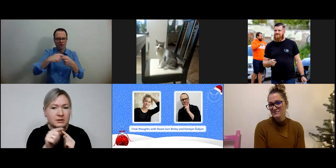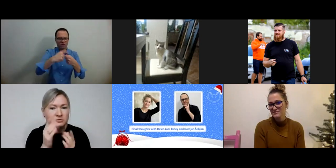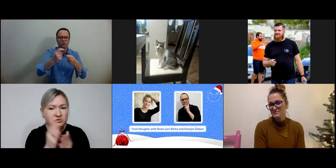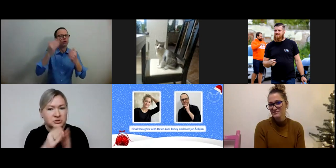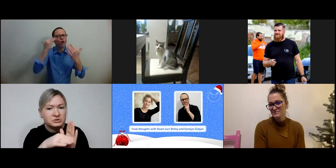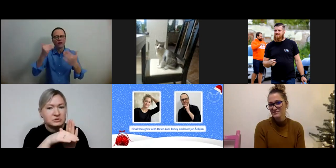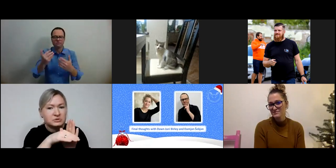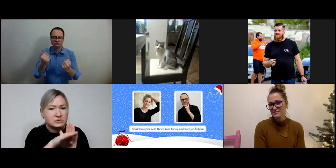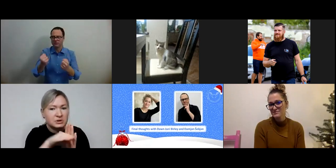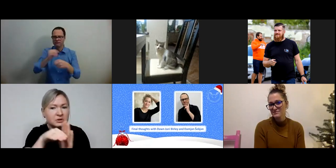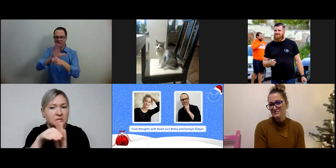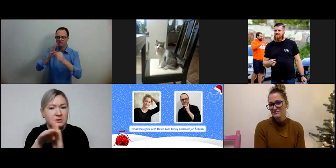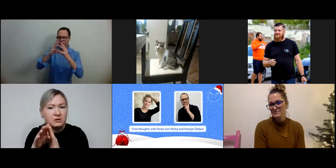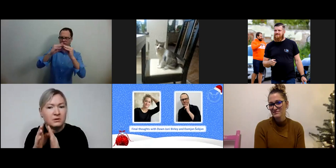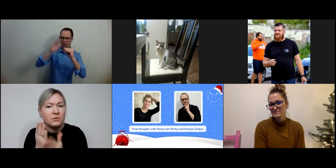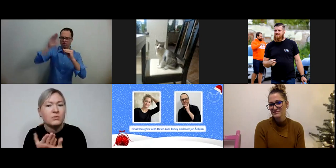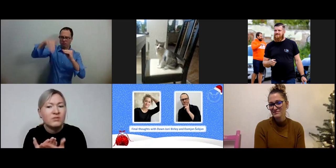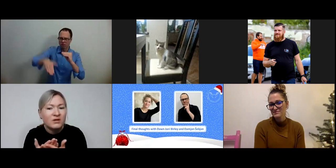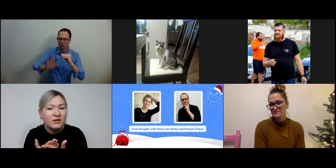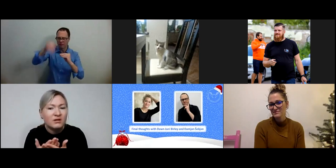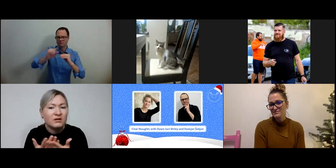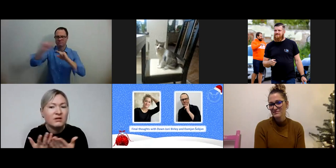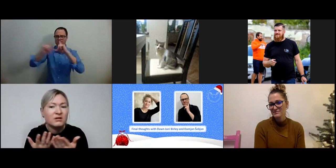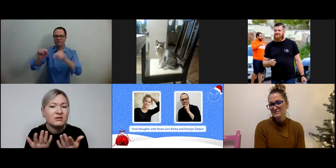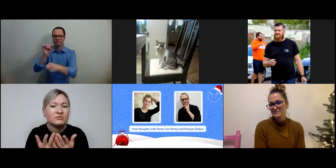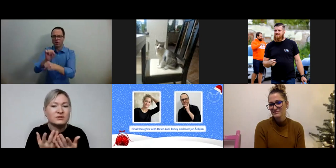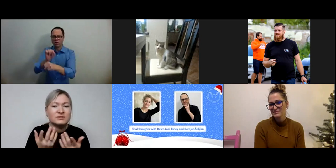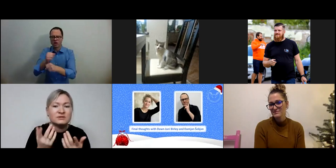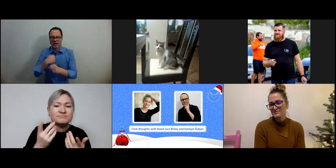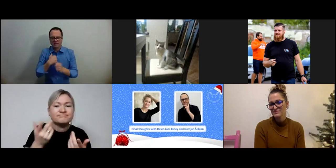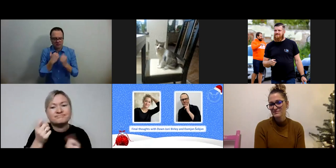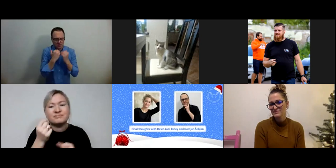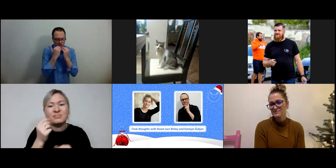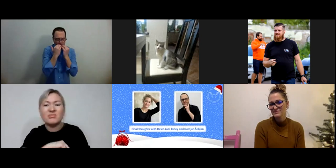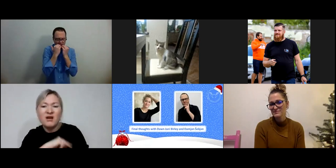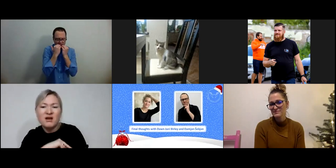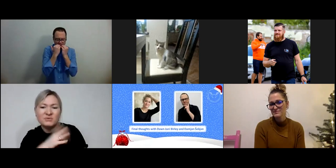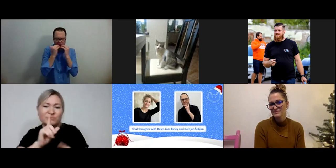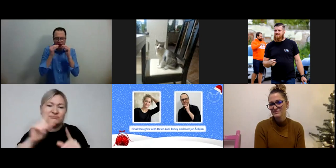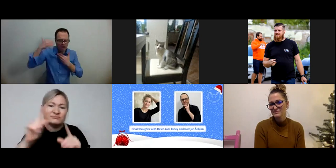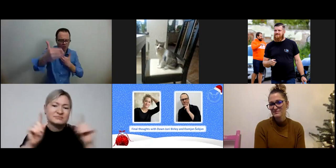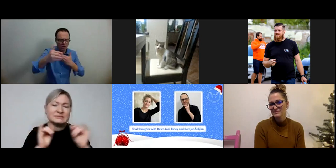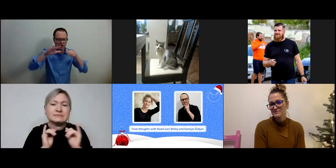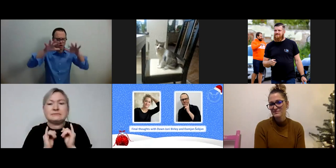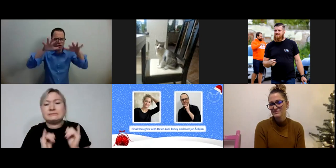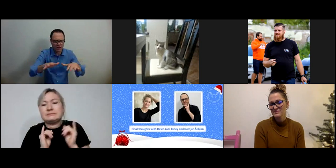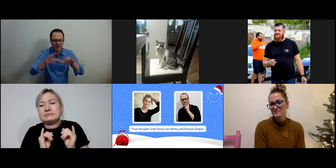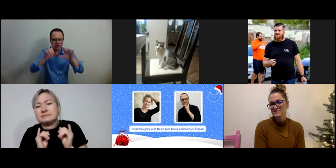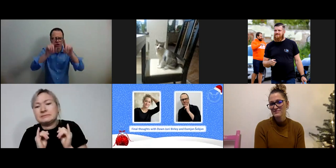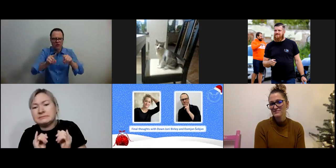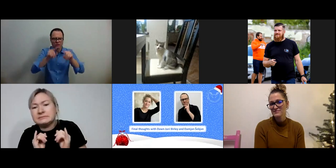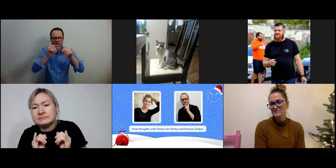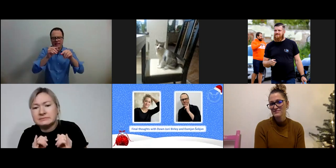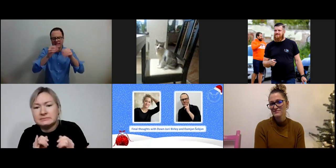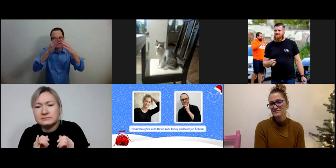of viewers. By September, some volunteer interpreters started to pull out.